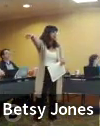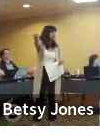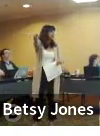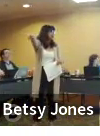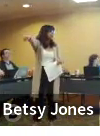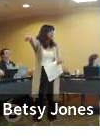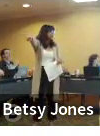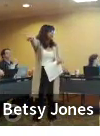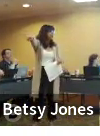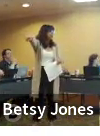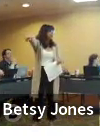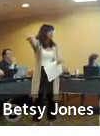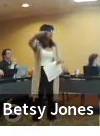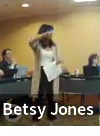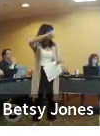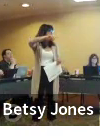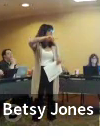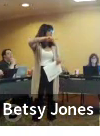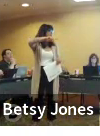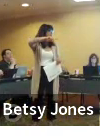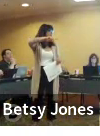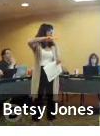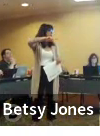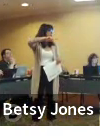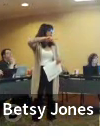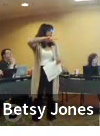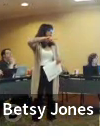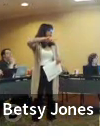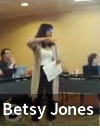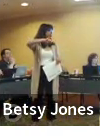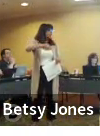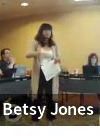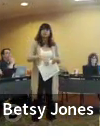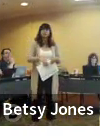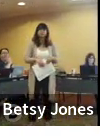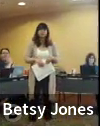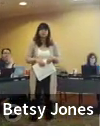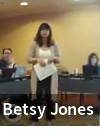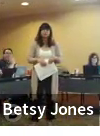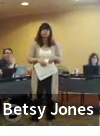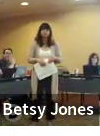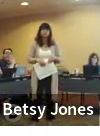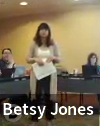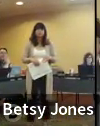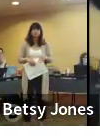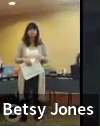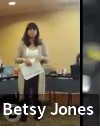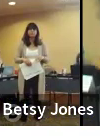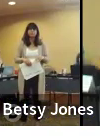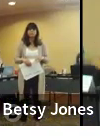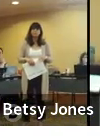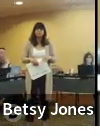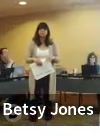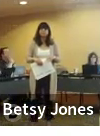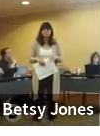closer to this back section for now, and we can set that up at noon? The owl hasn't moved at all, so I'm a